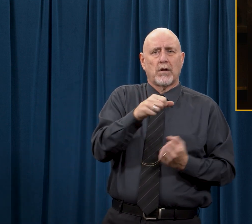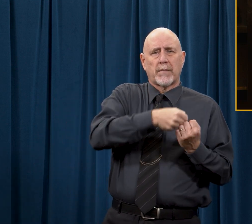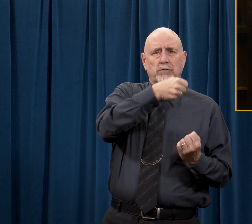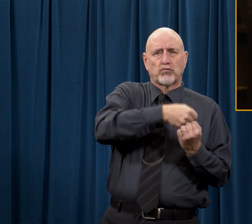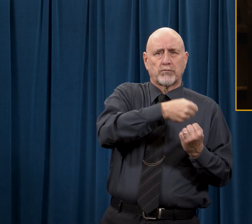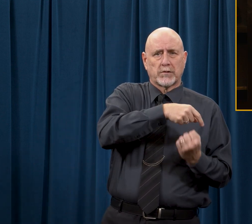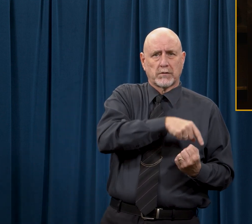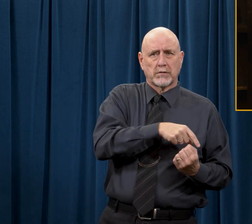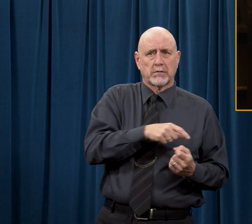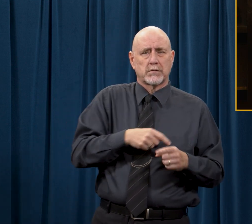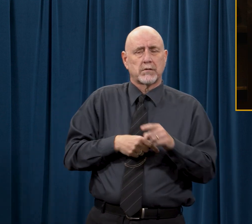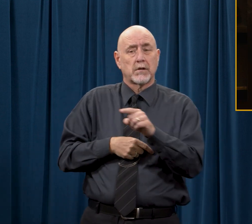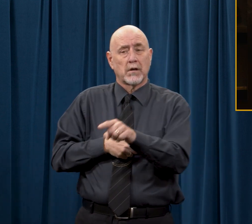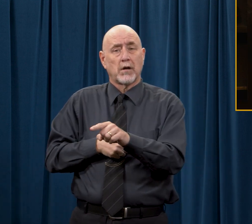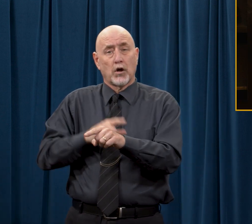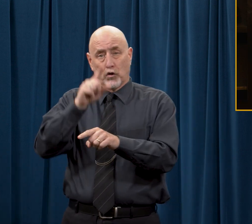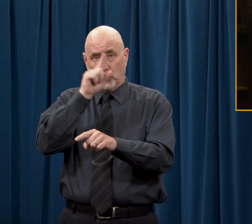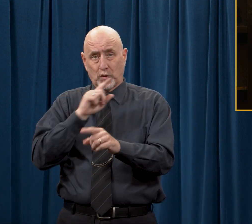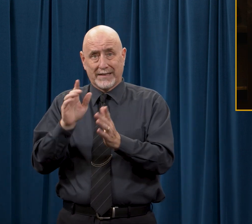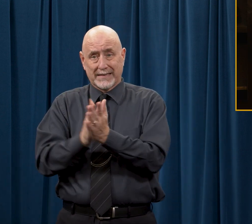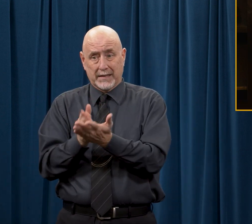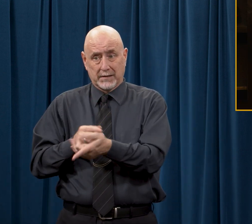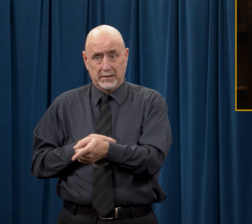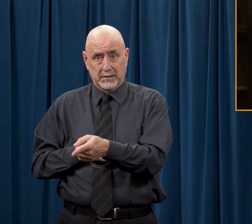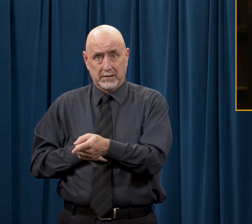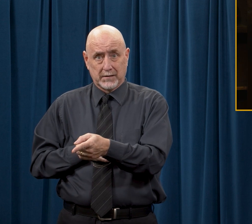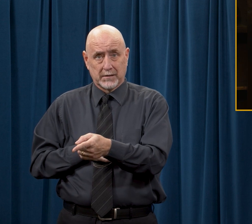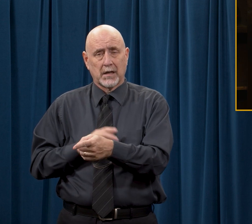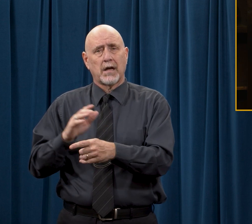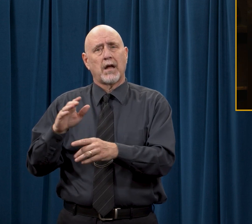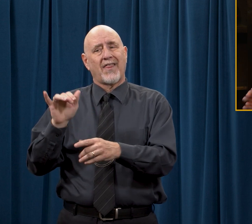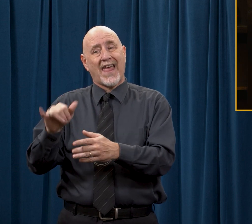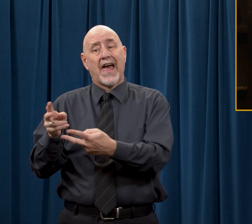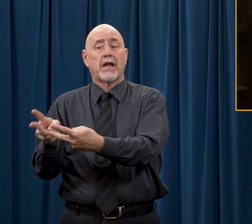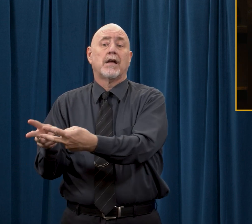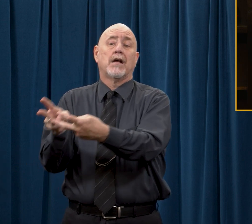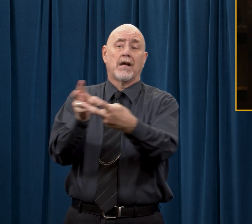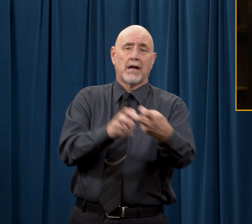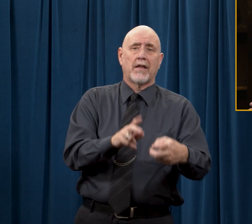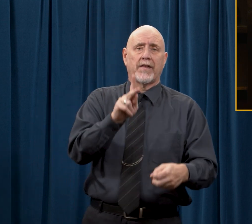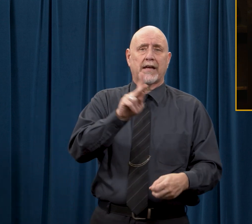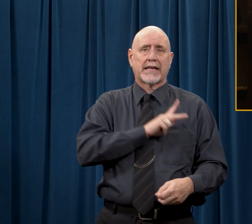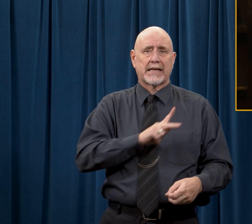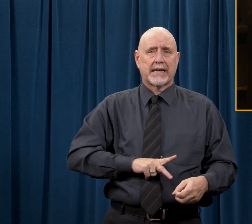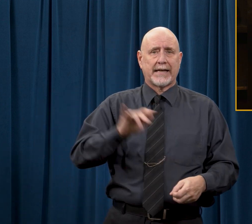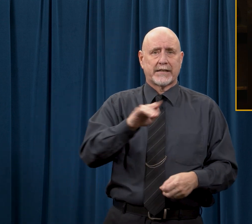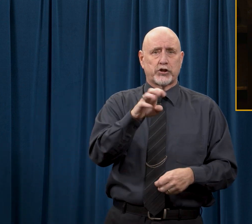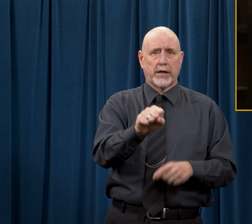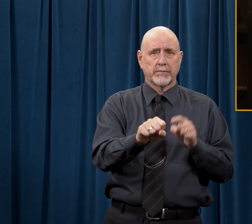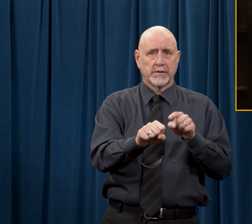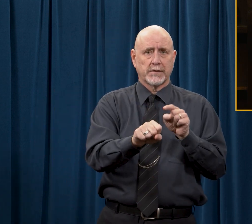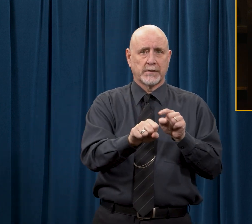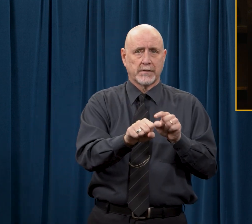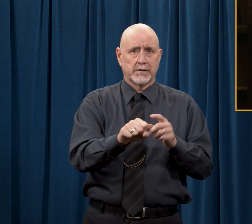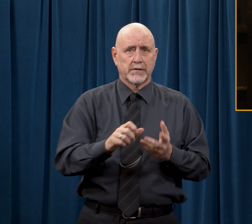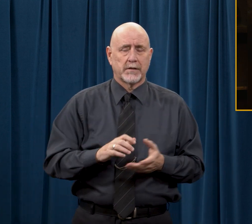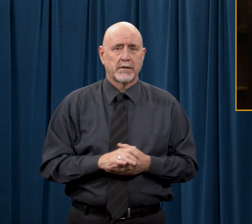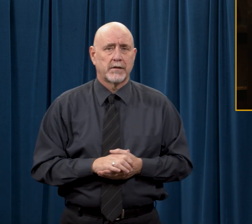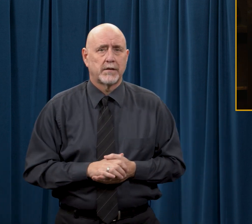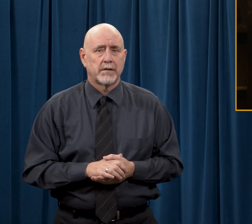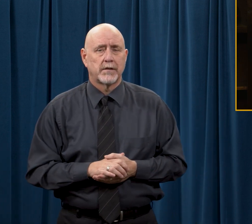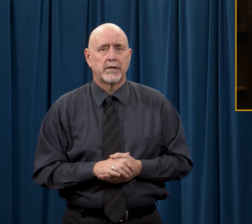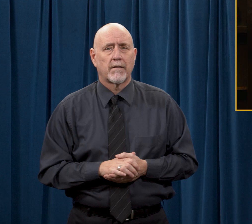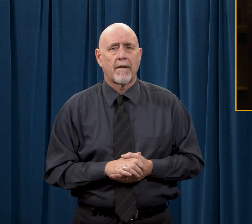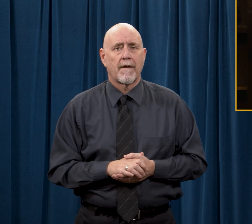medieval manuscripts. It was the Greek text that was the basis for the King James Version.